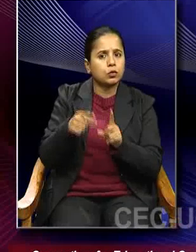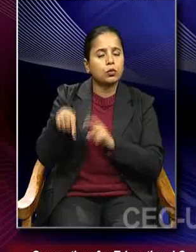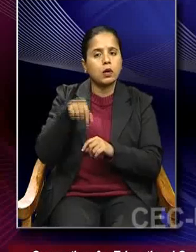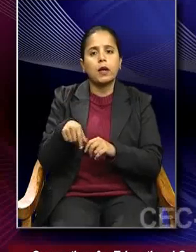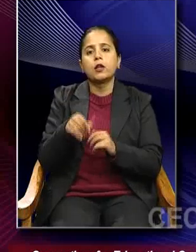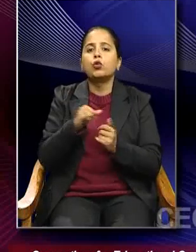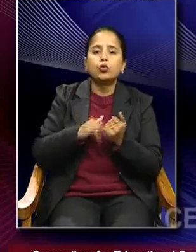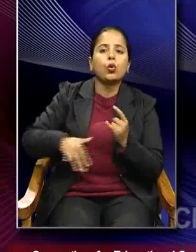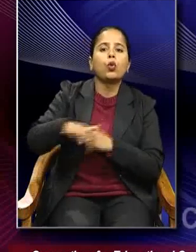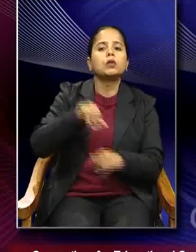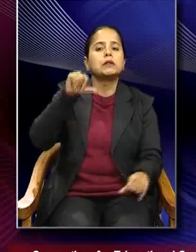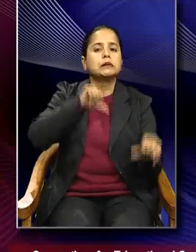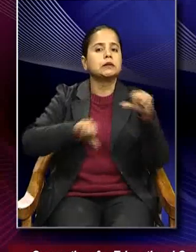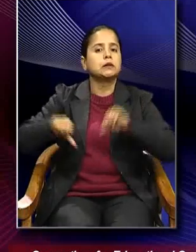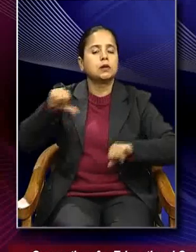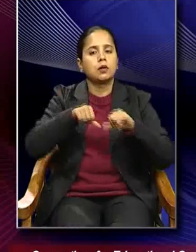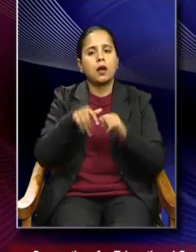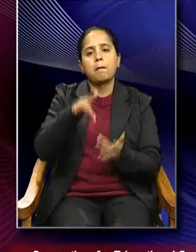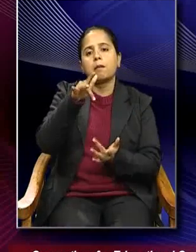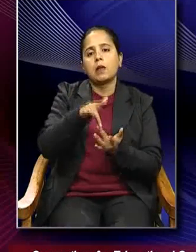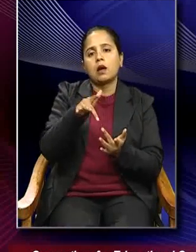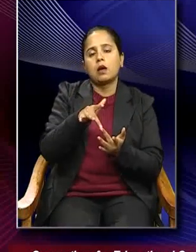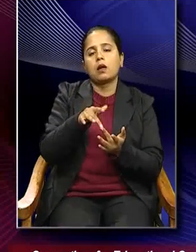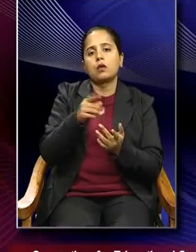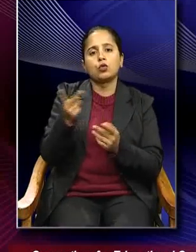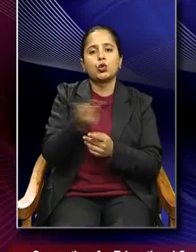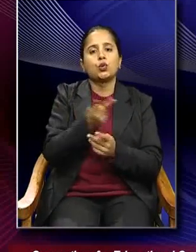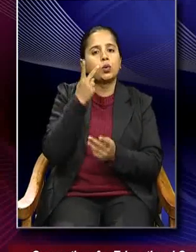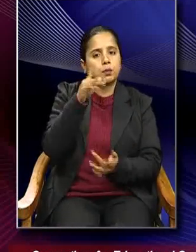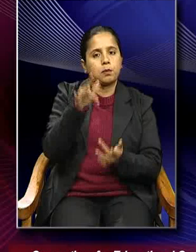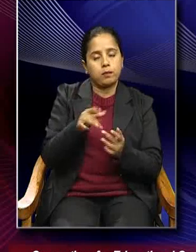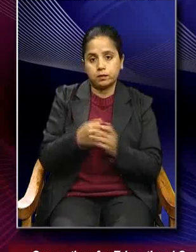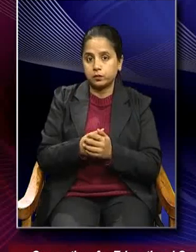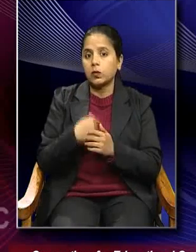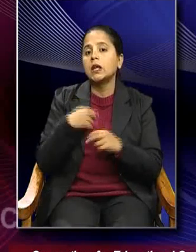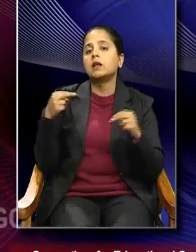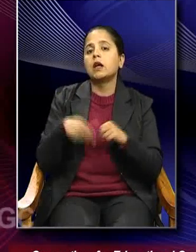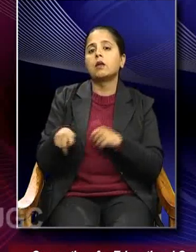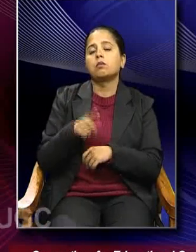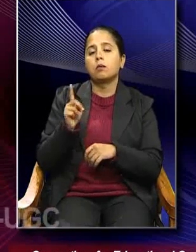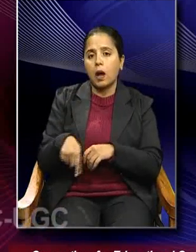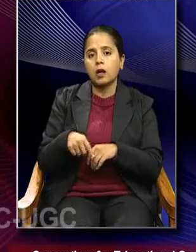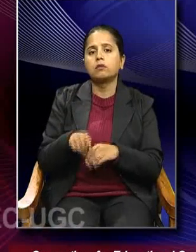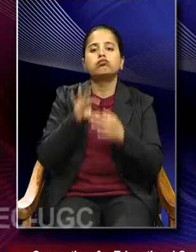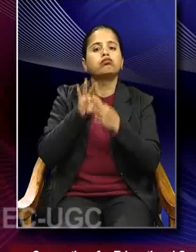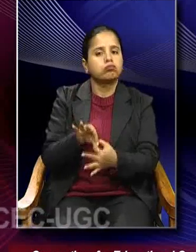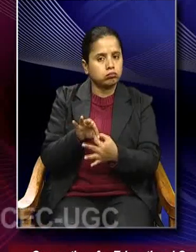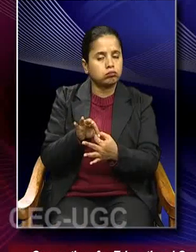social science is a midway between the two, and we need to kind of